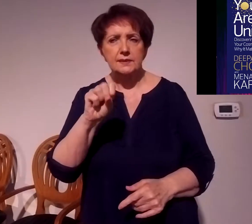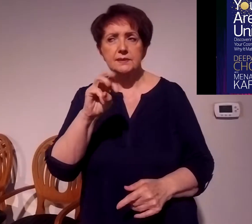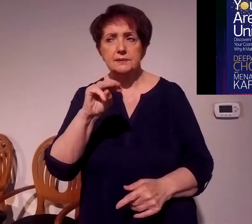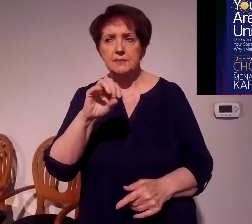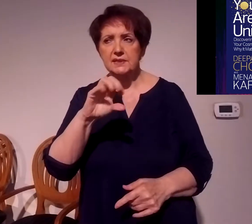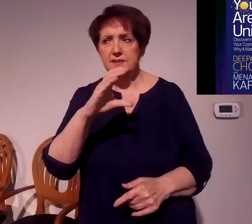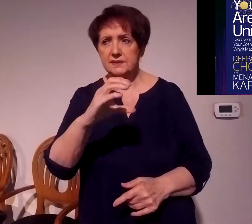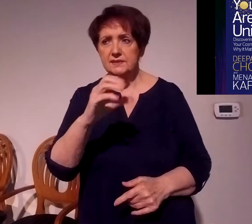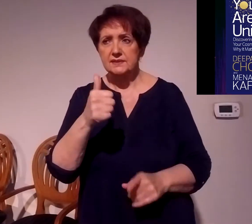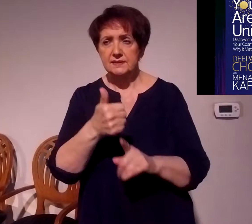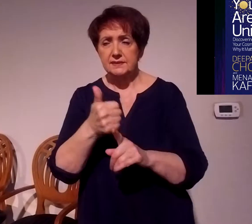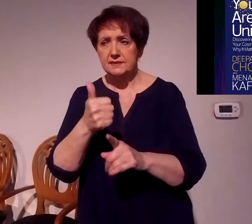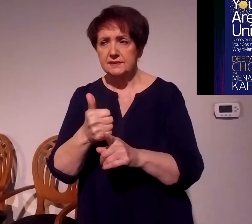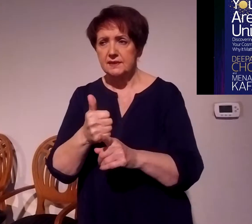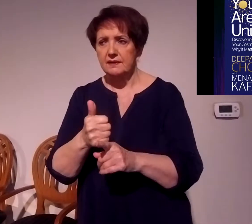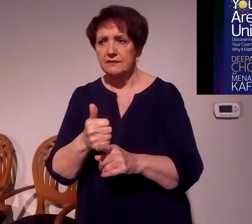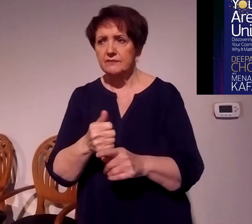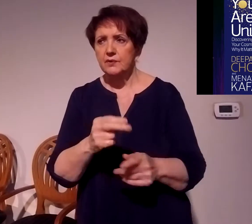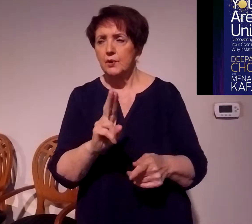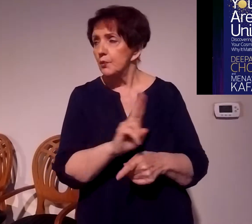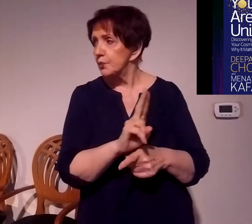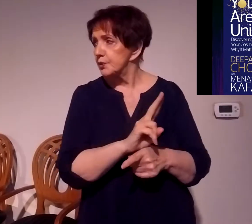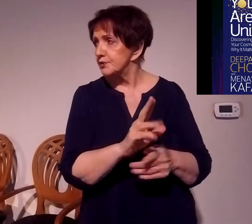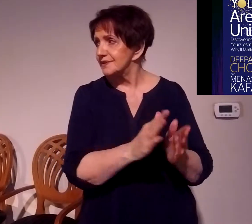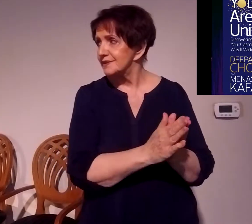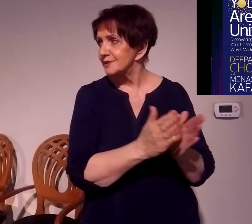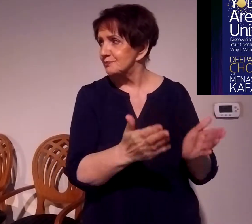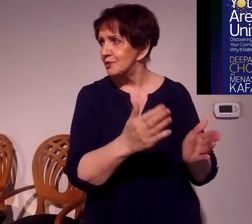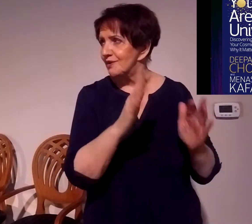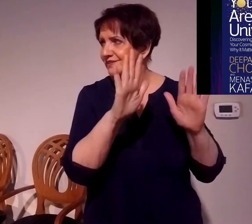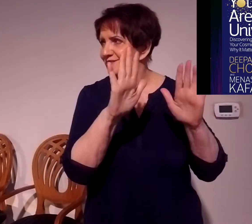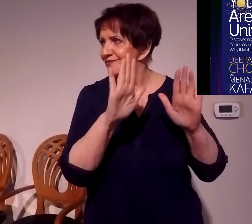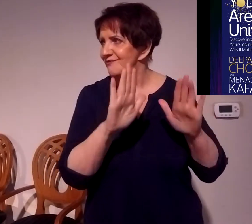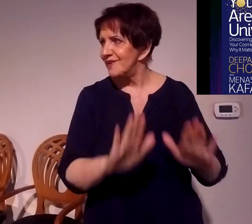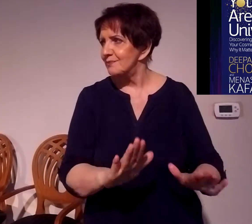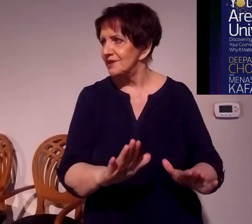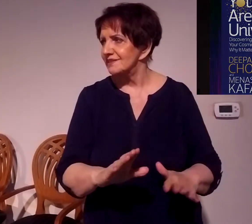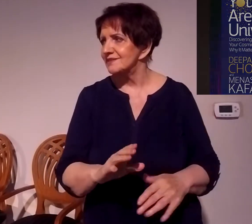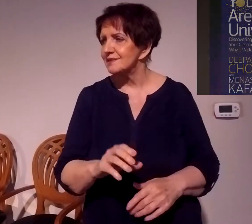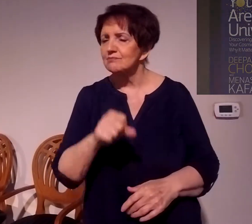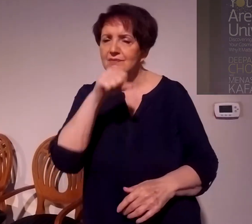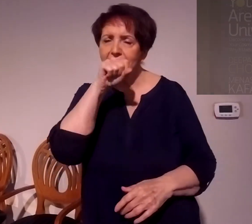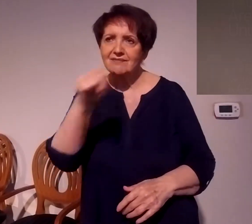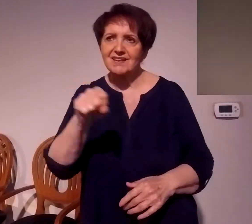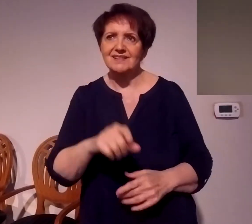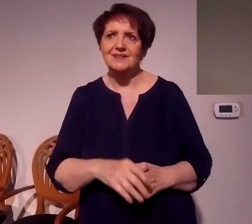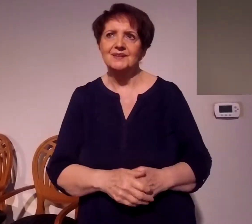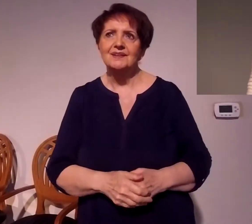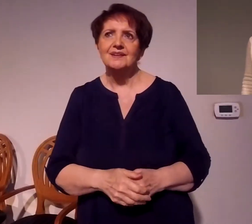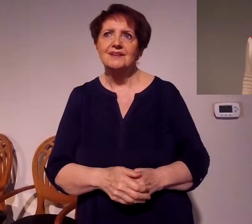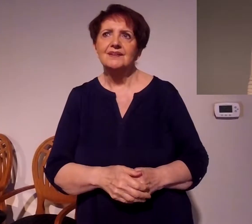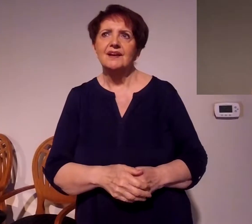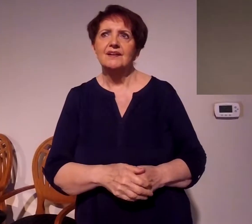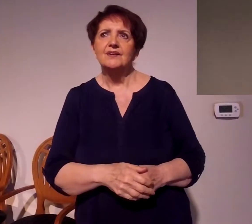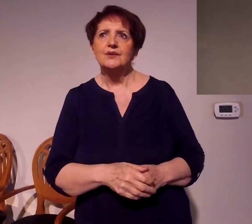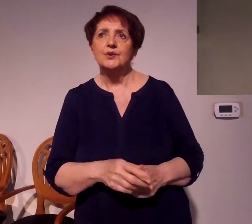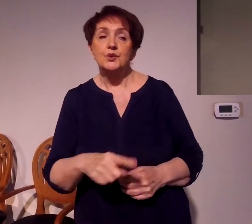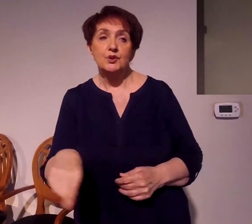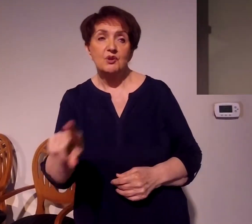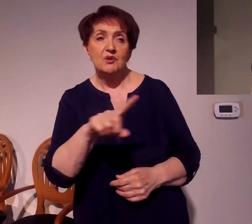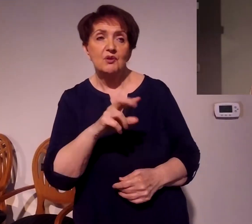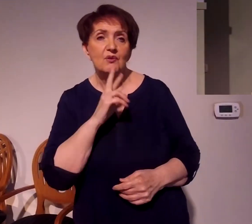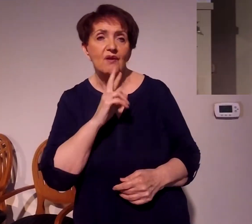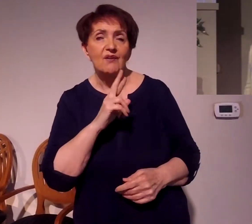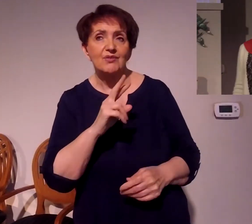the Universe. It's especially for those science nerds. It's really fabulous. I'm really loving it. I don't necessarily go